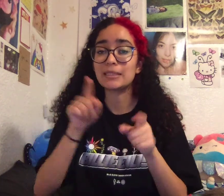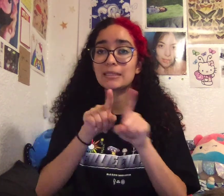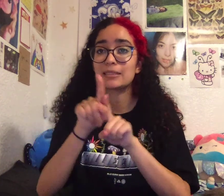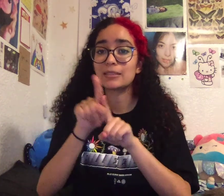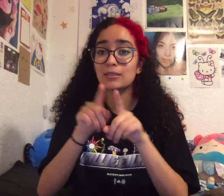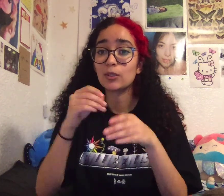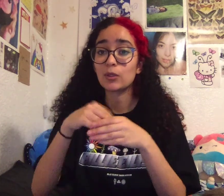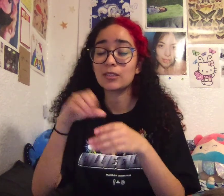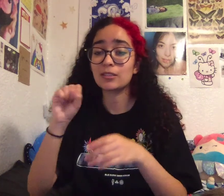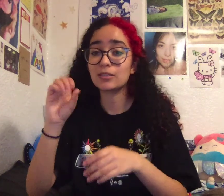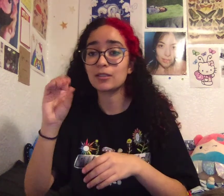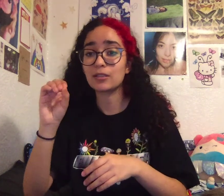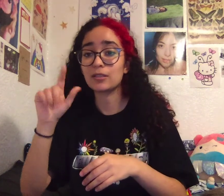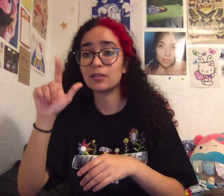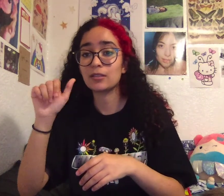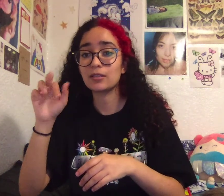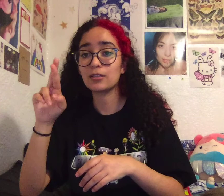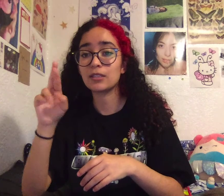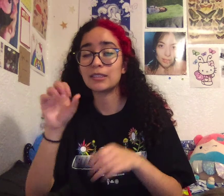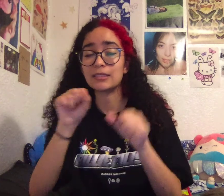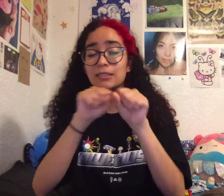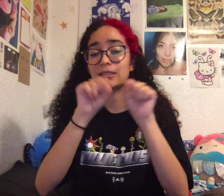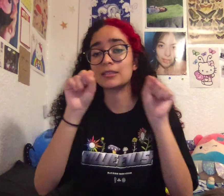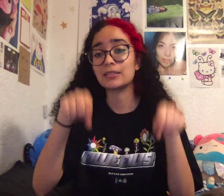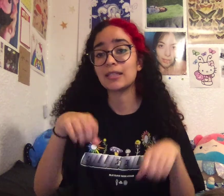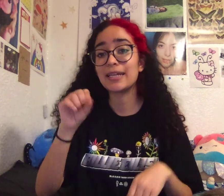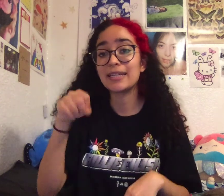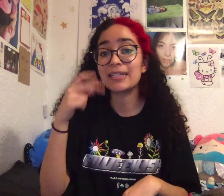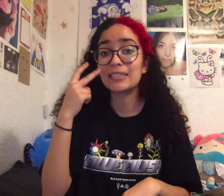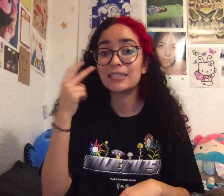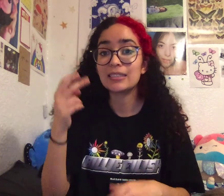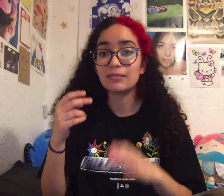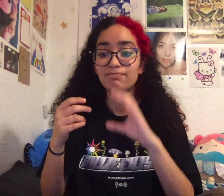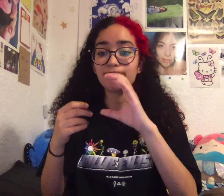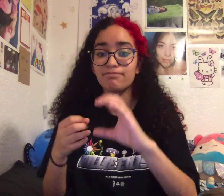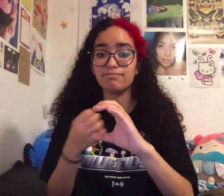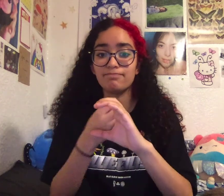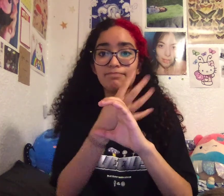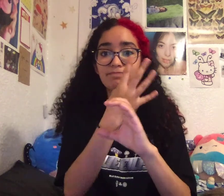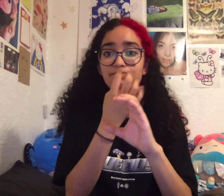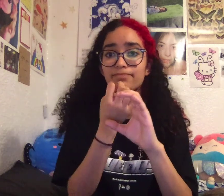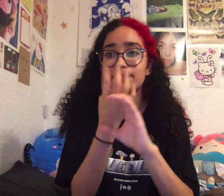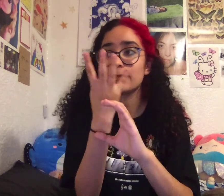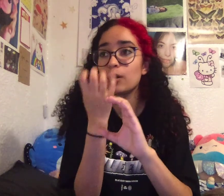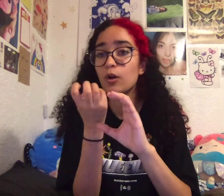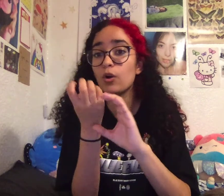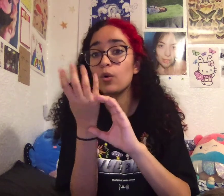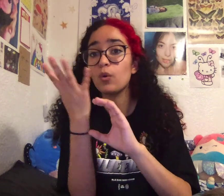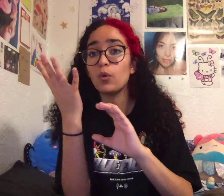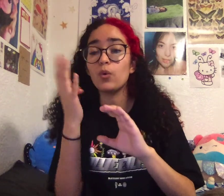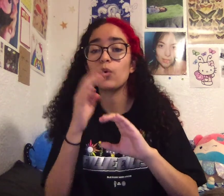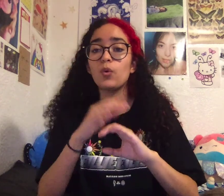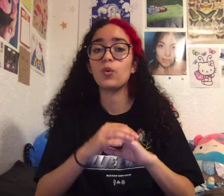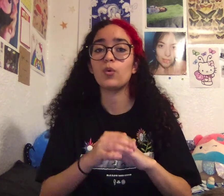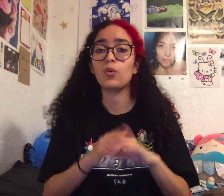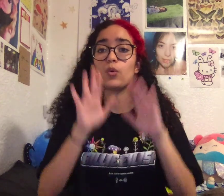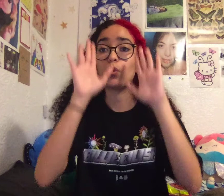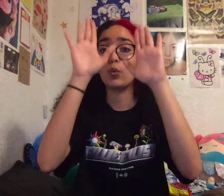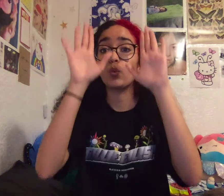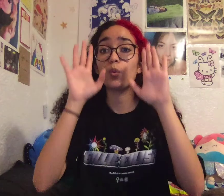ring around it. Those are some solar flares, fire shooting out of the sun. Absolutely amazing and